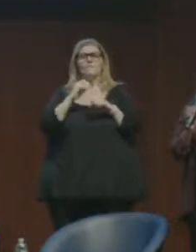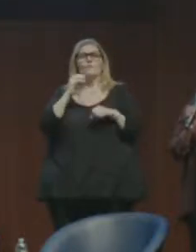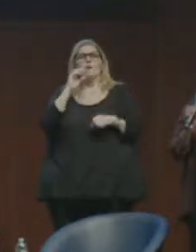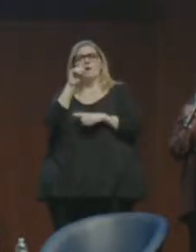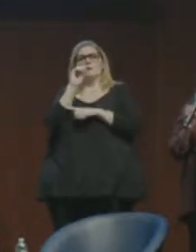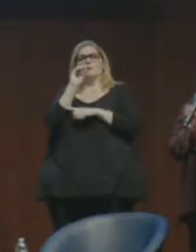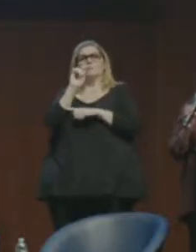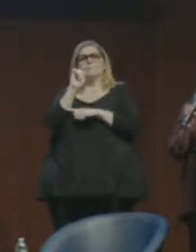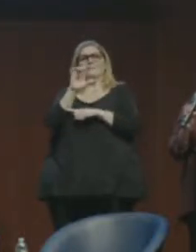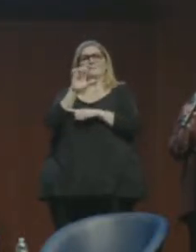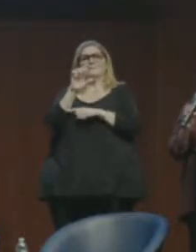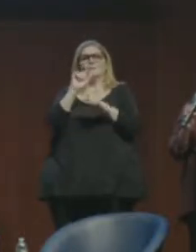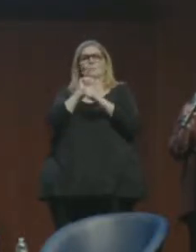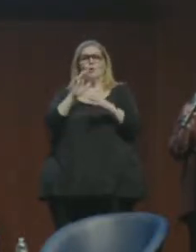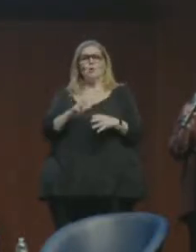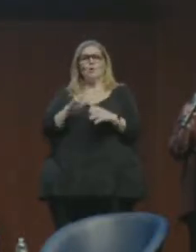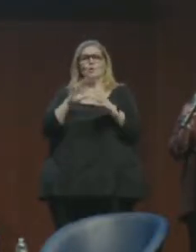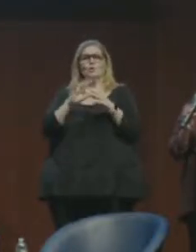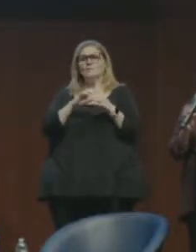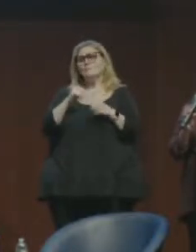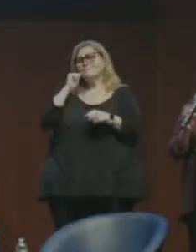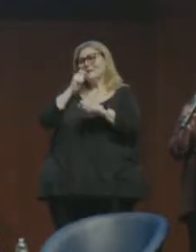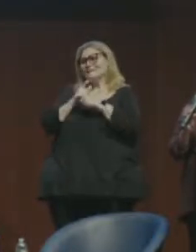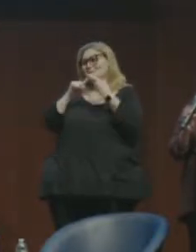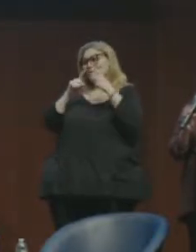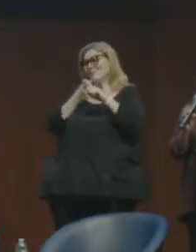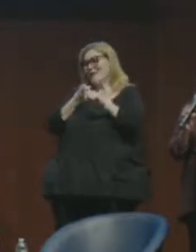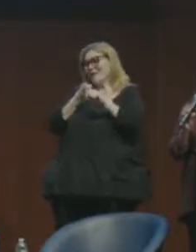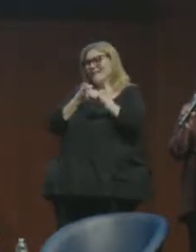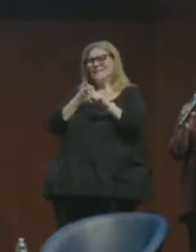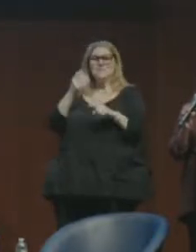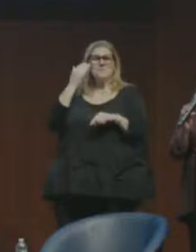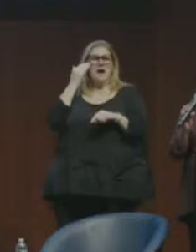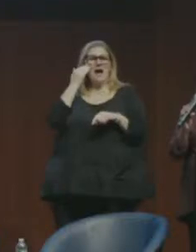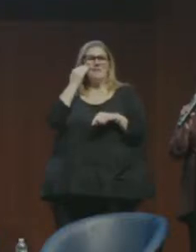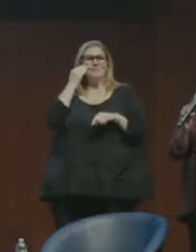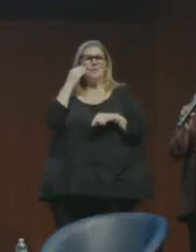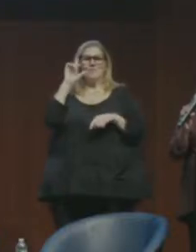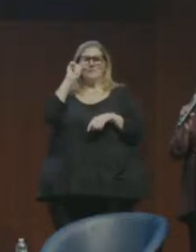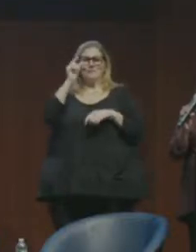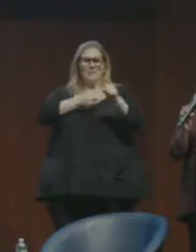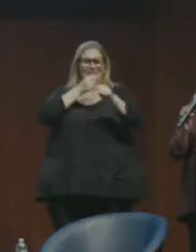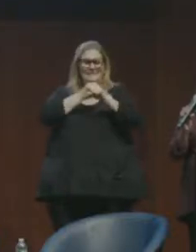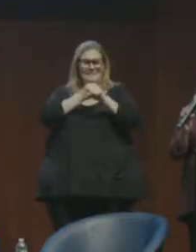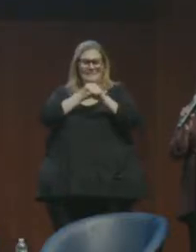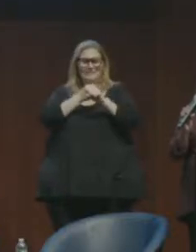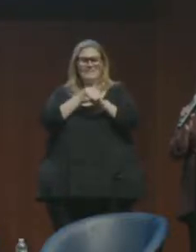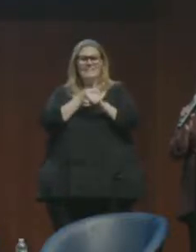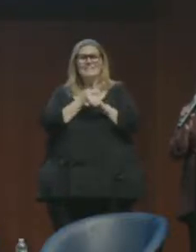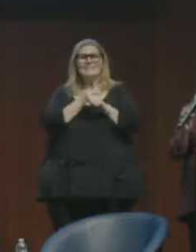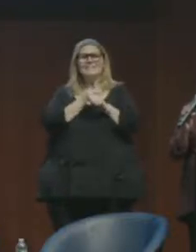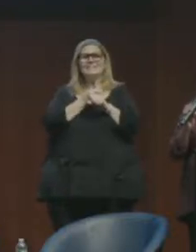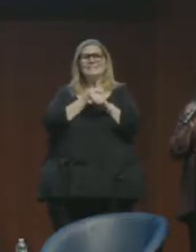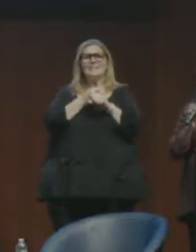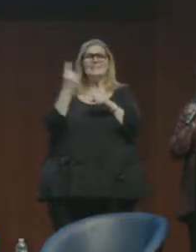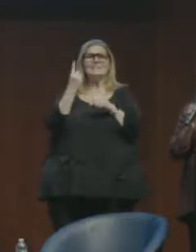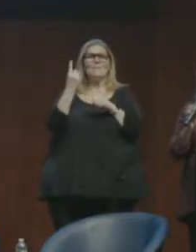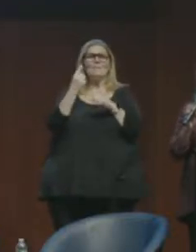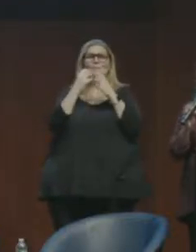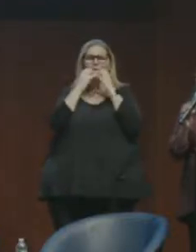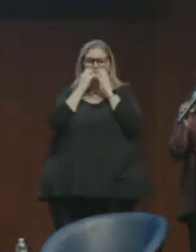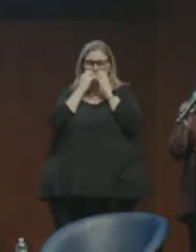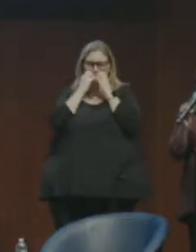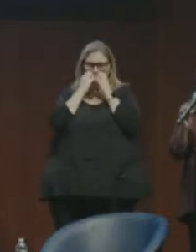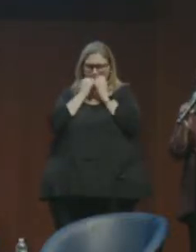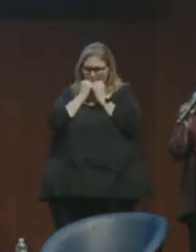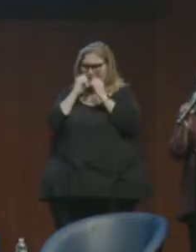United, my sister friend, who I have known for 2 decades now, someone who I deeply,